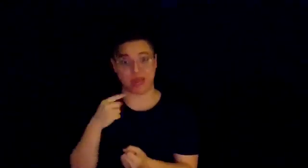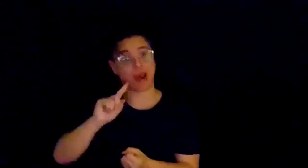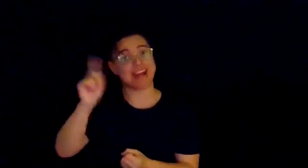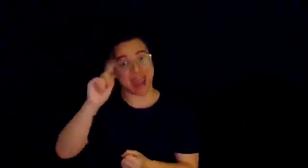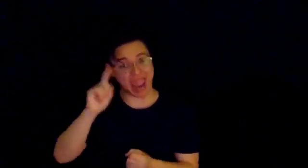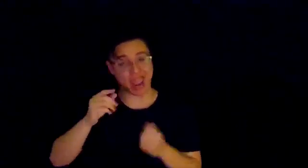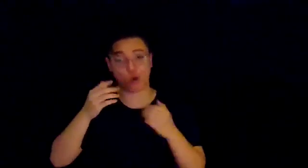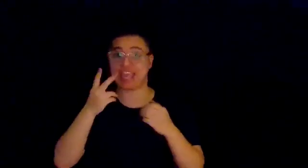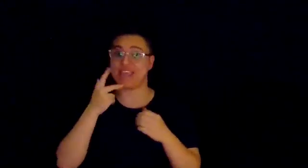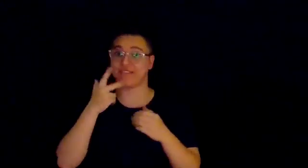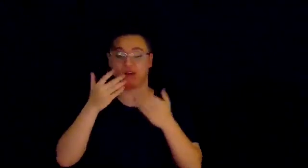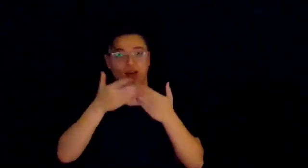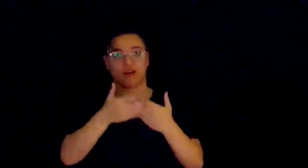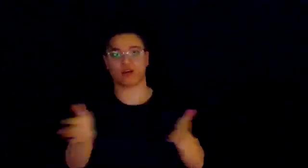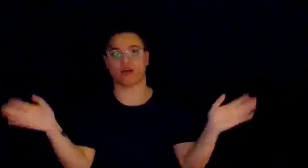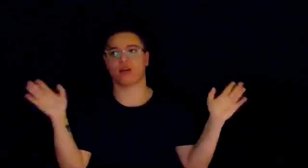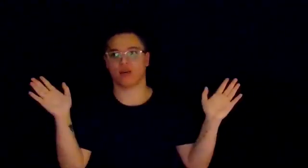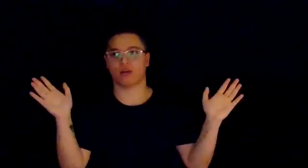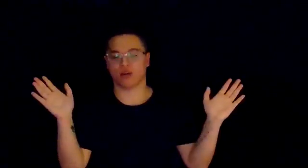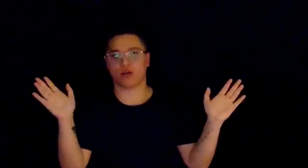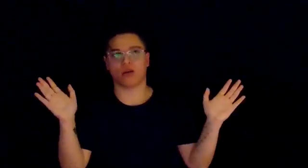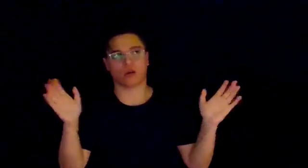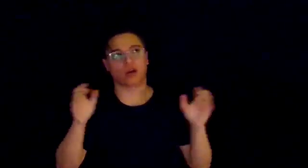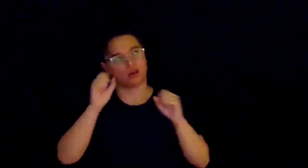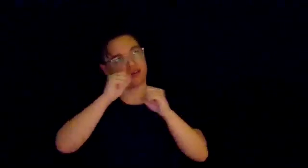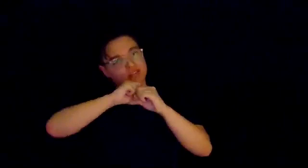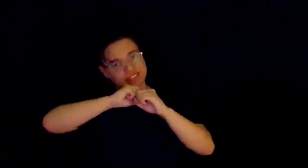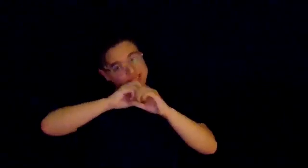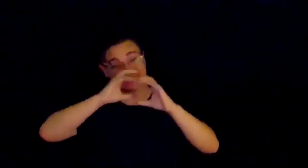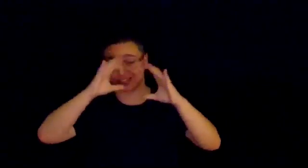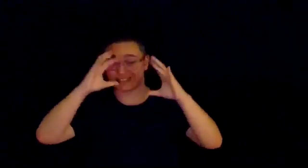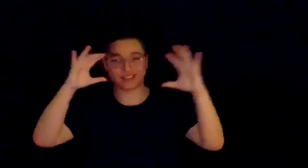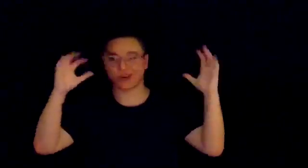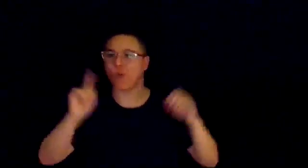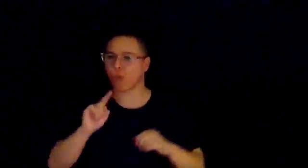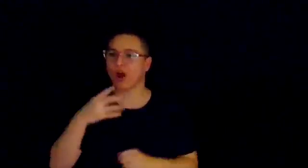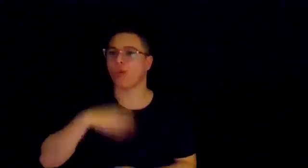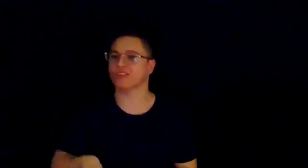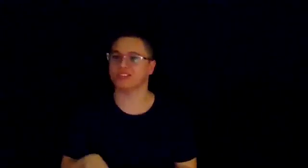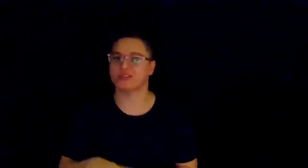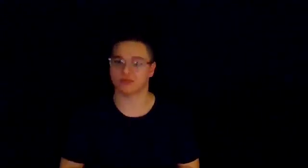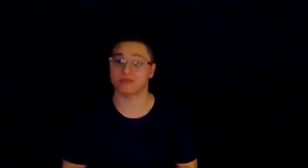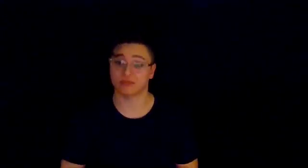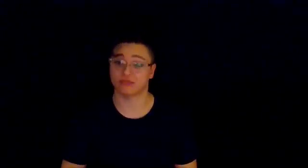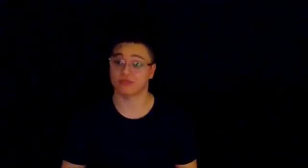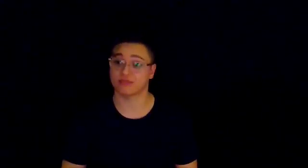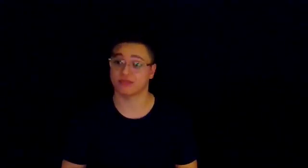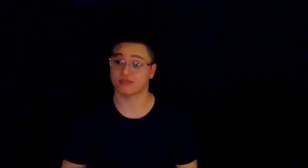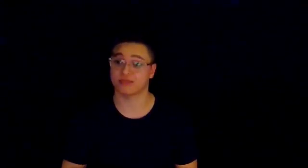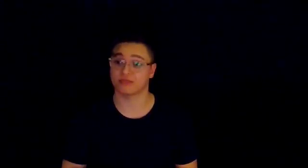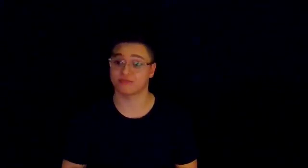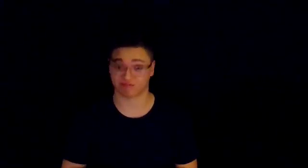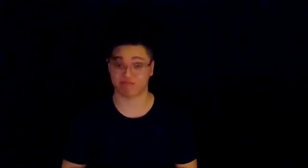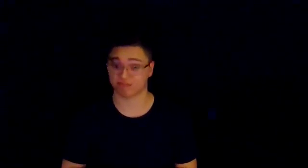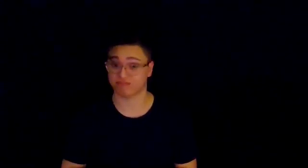I know I didn't have support then, but now, if I did have support, what could I do? What do I want